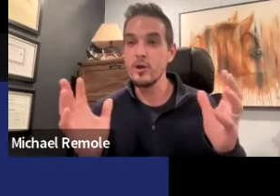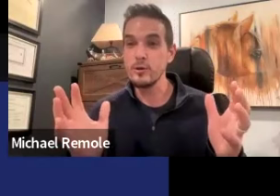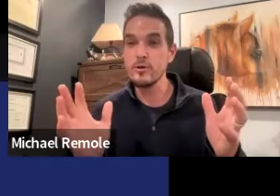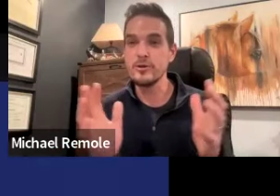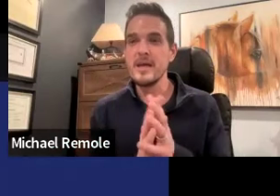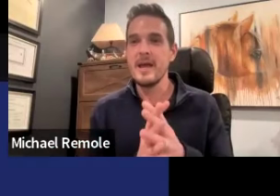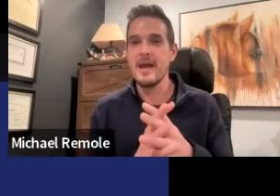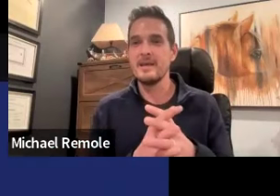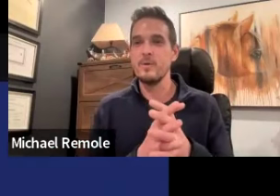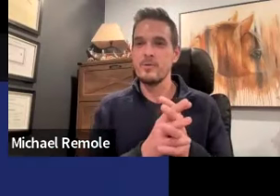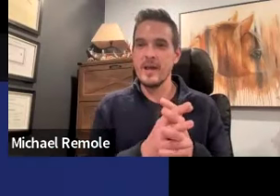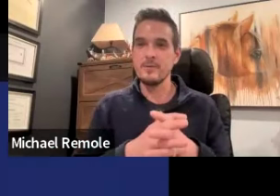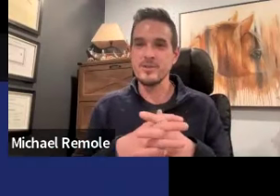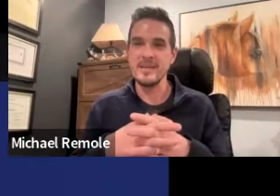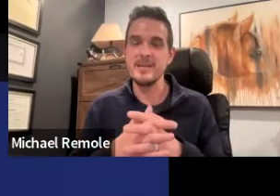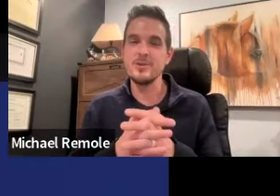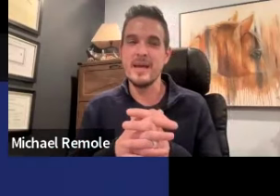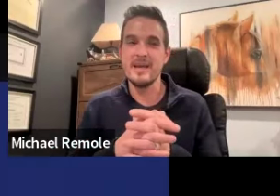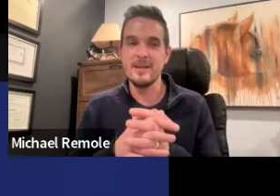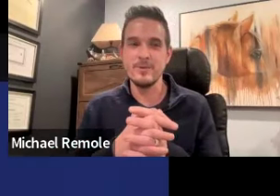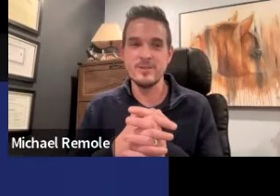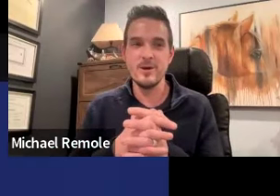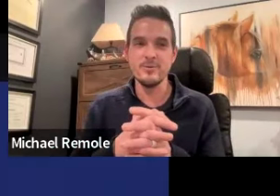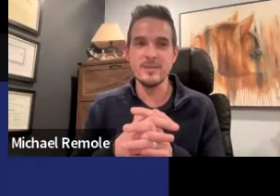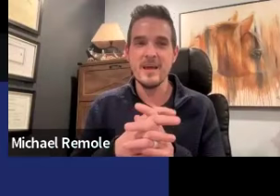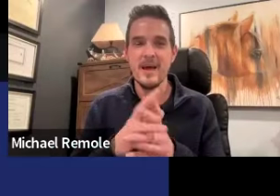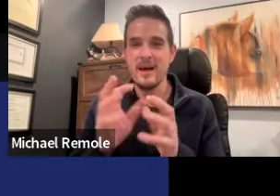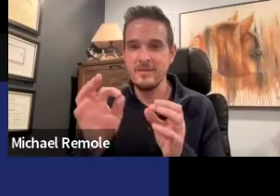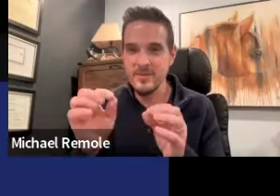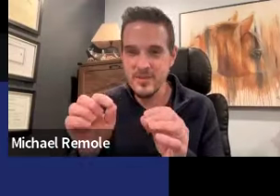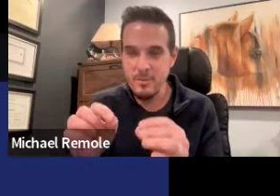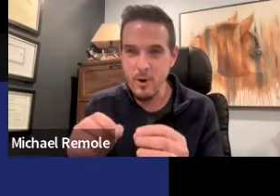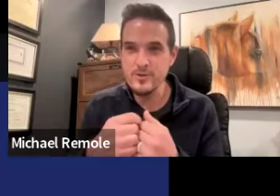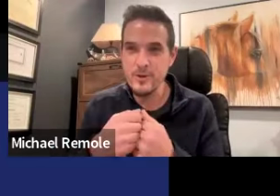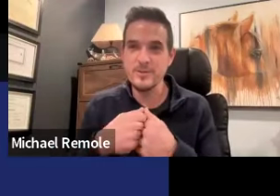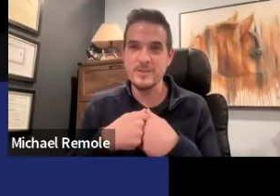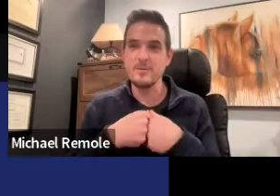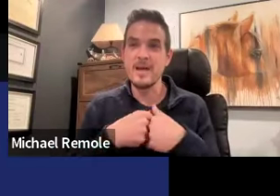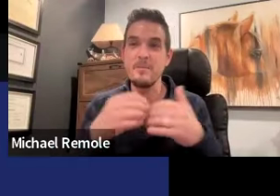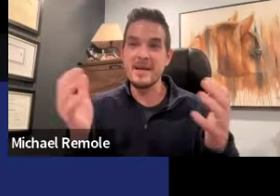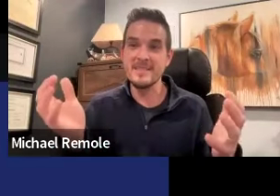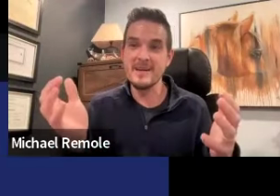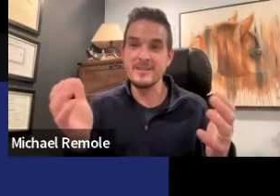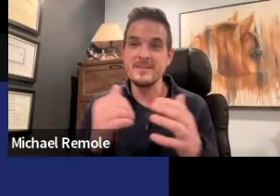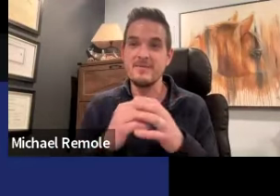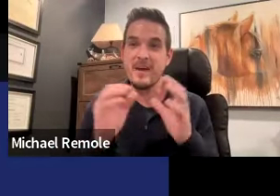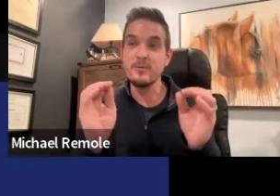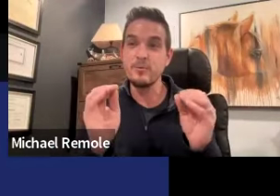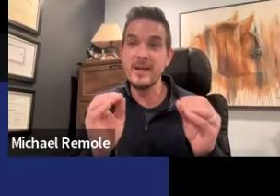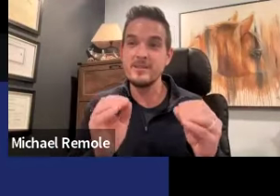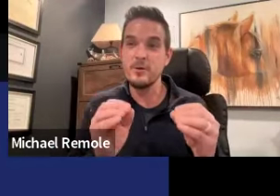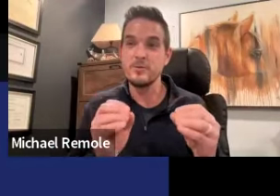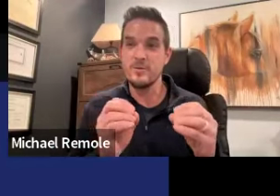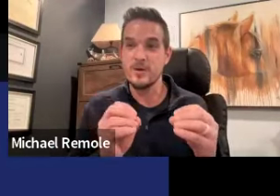like alert, and we were able to engage in that, and it was those, small doses without maxing out his system,